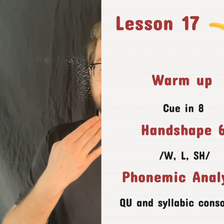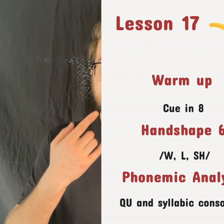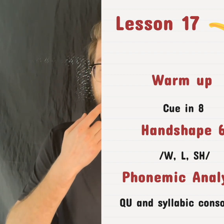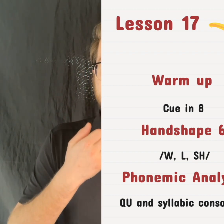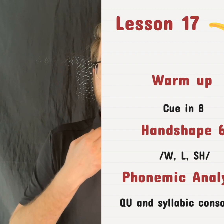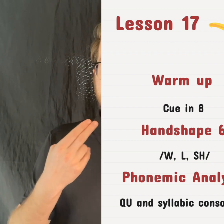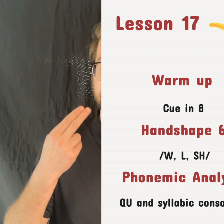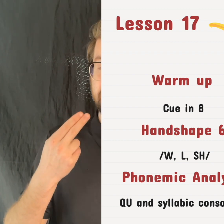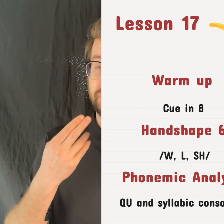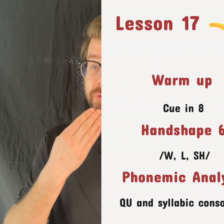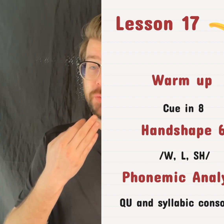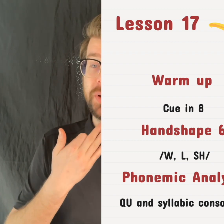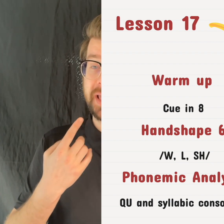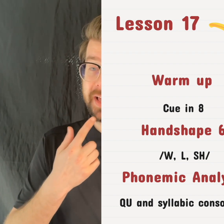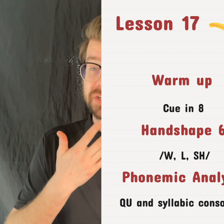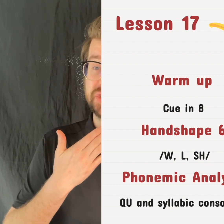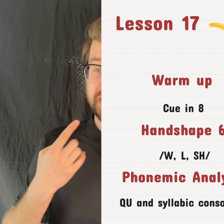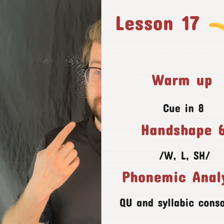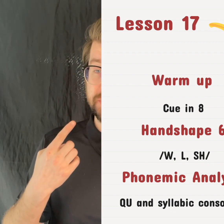Then we have a new handshape